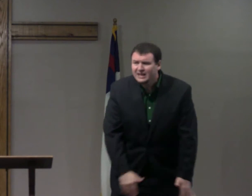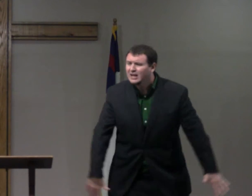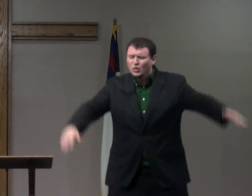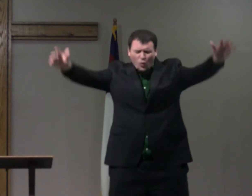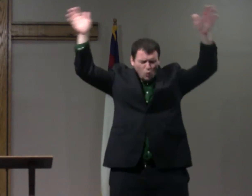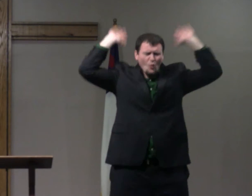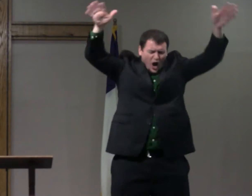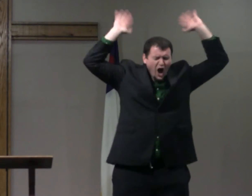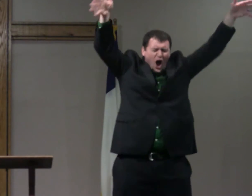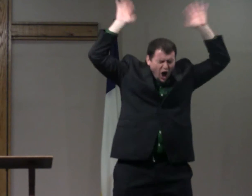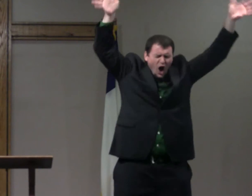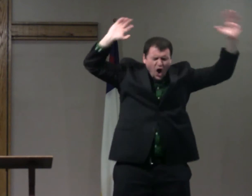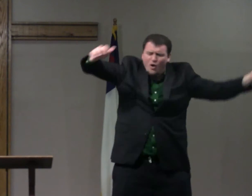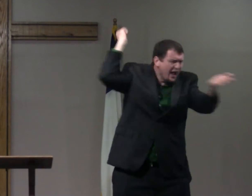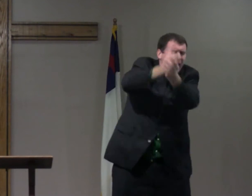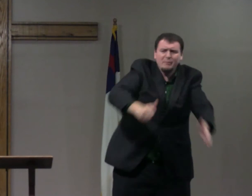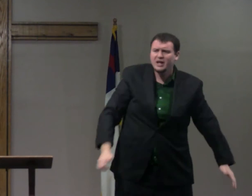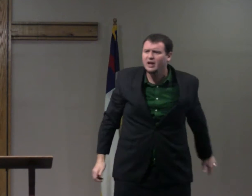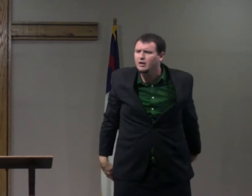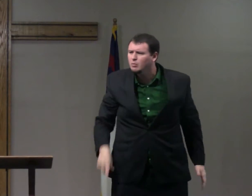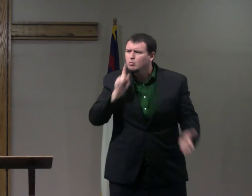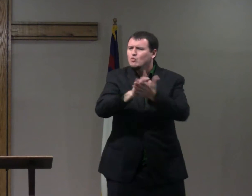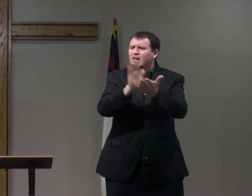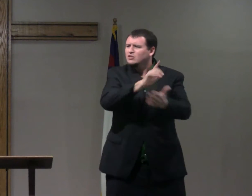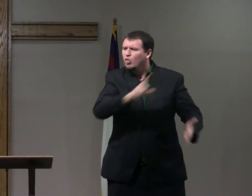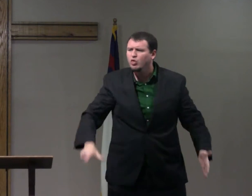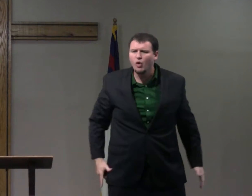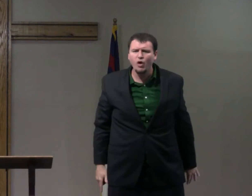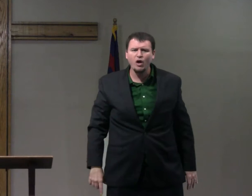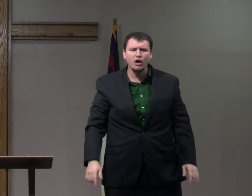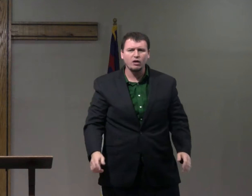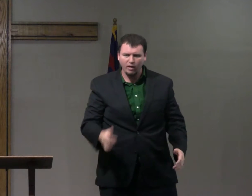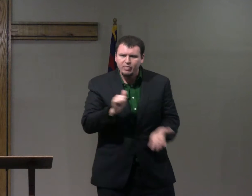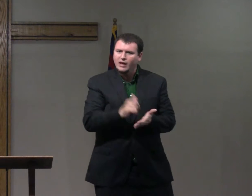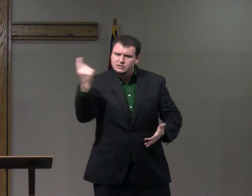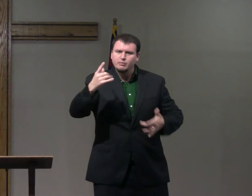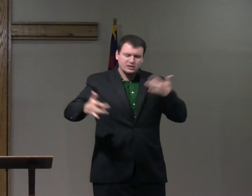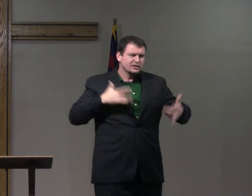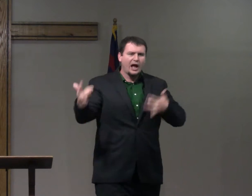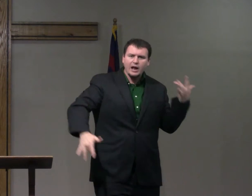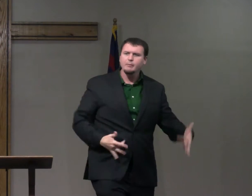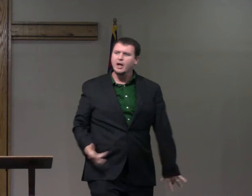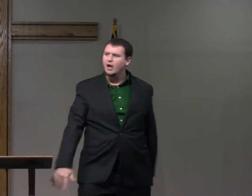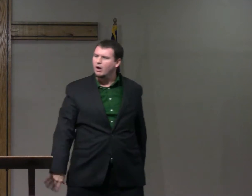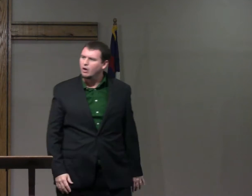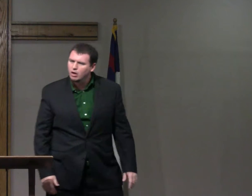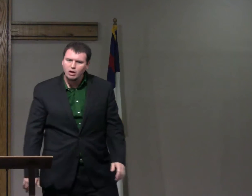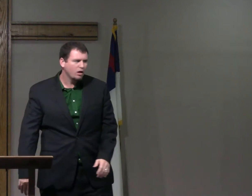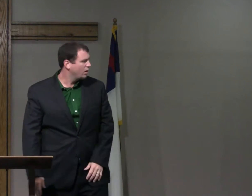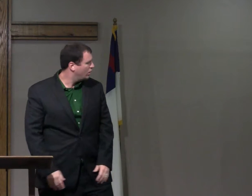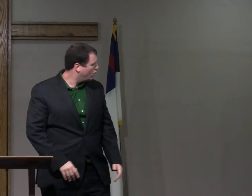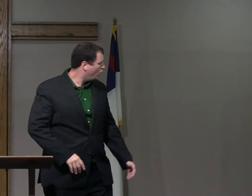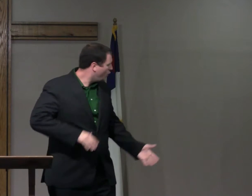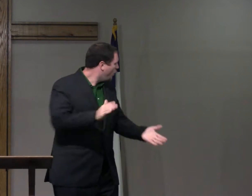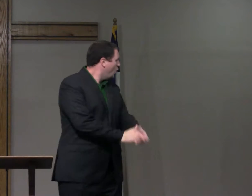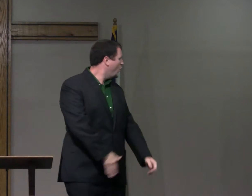rose again. He's alive. Amen. Praise the Lord. That's something to get excited about.